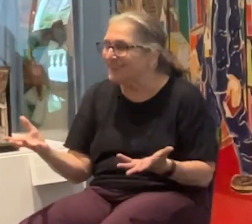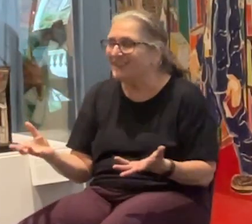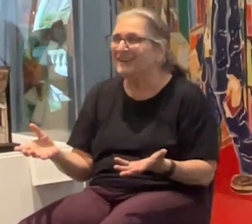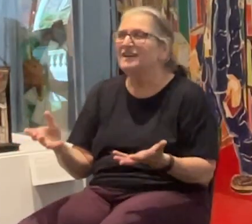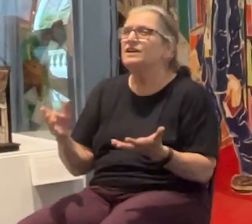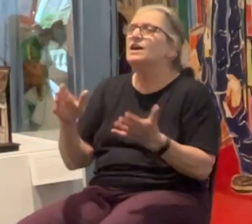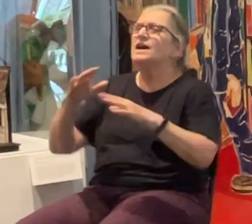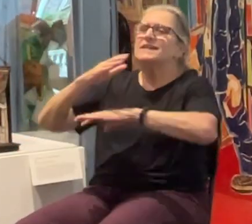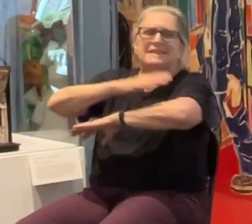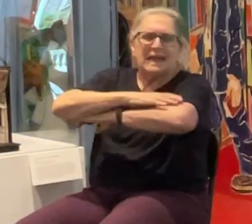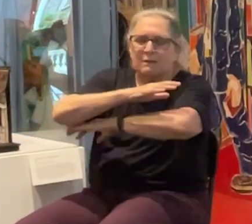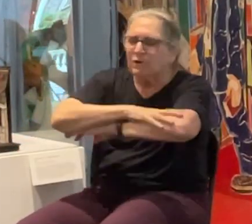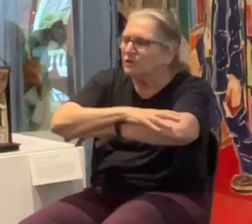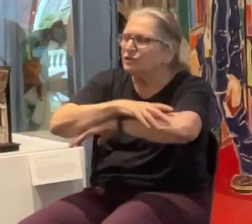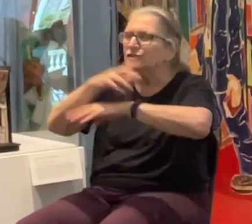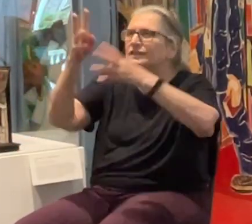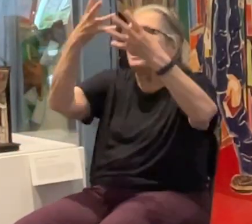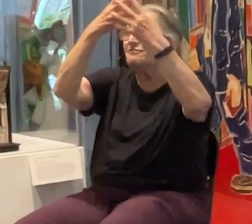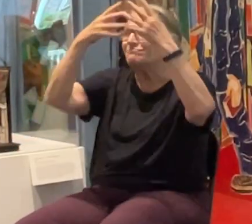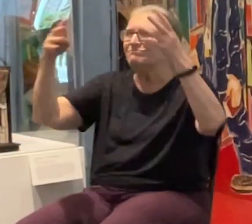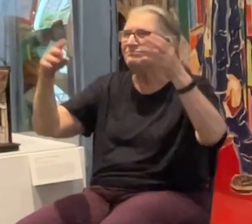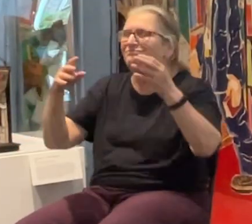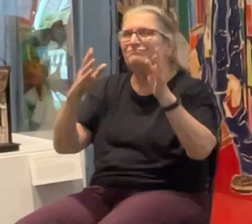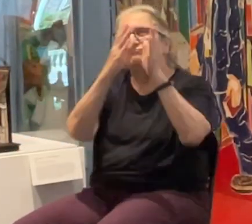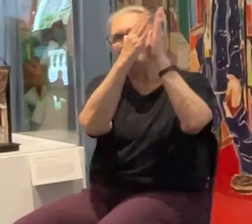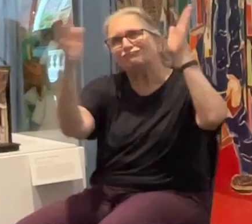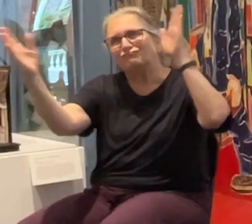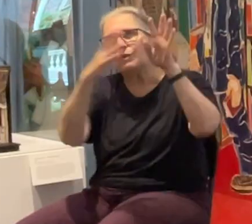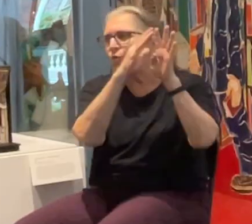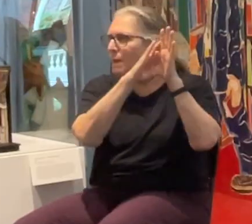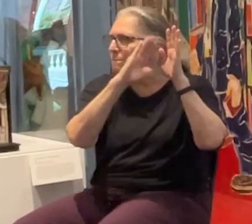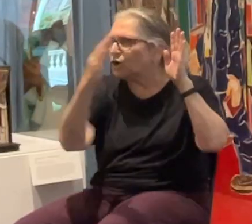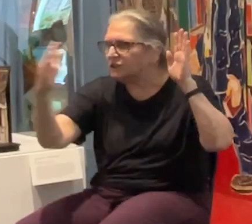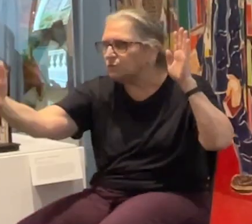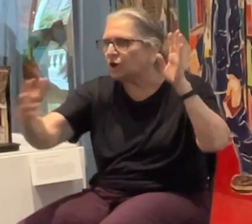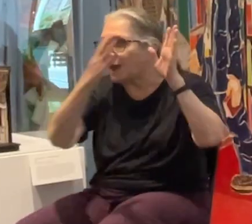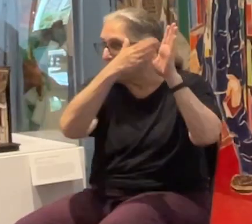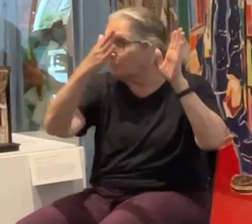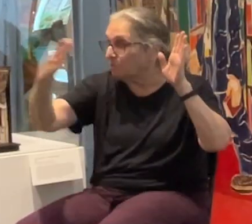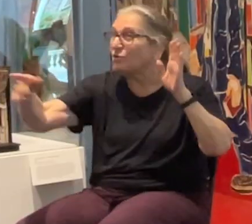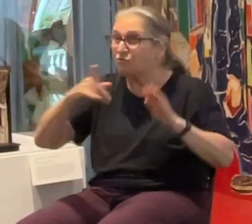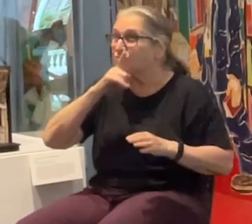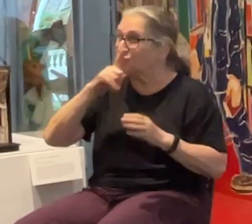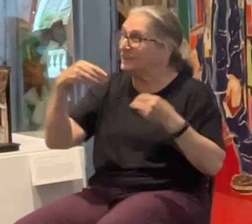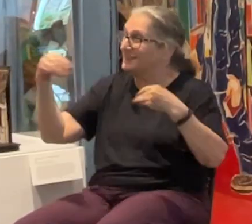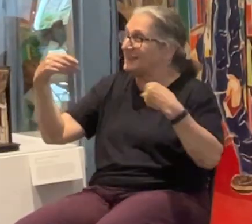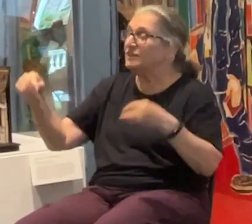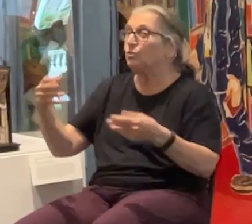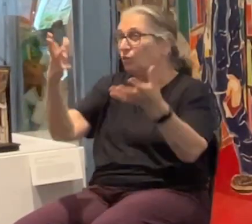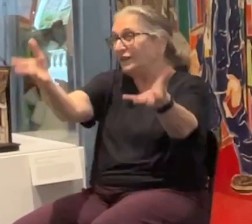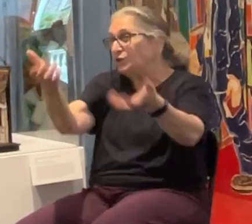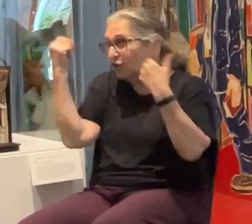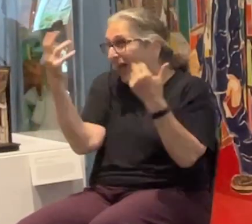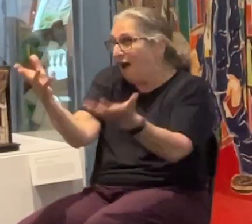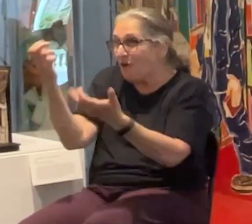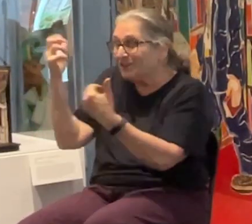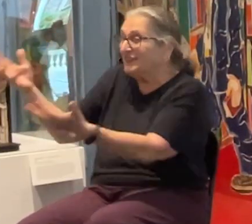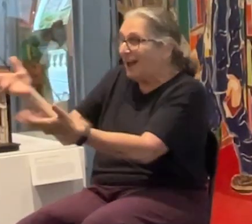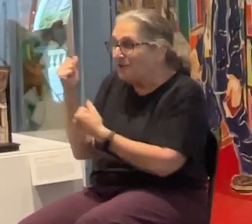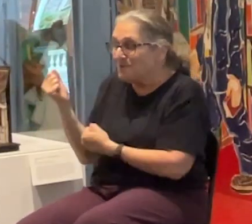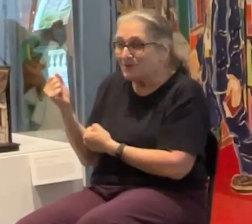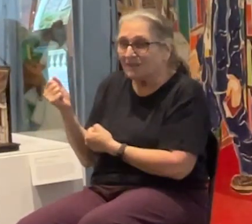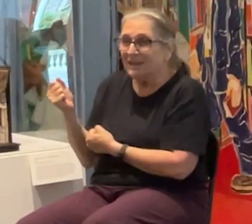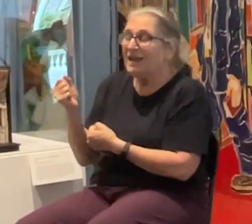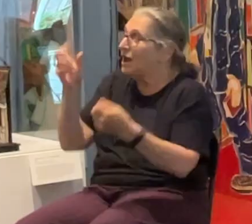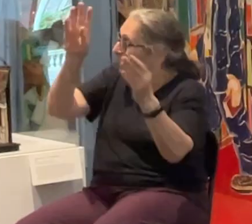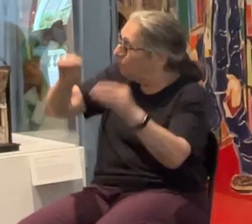and racks for things that held actual books and merchandise and stuff like that. So when that got kind of taken out of the thing and it got brought